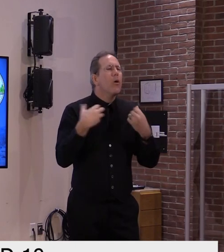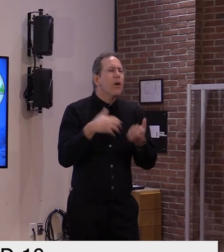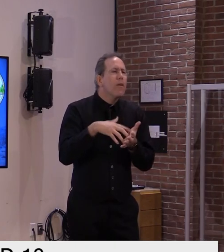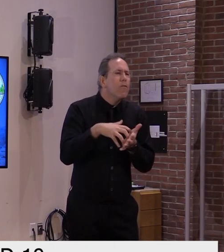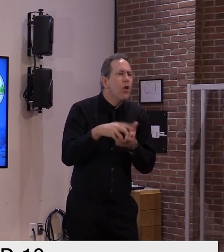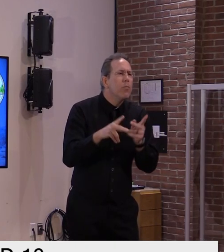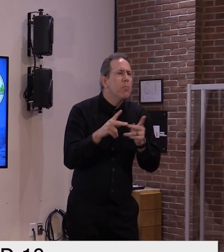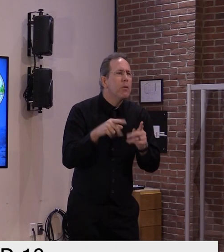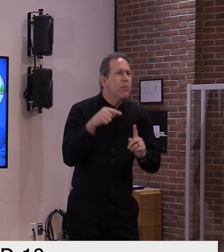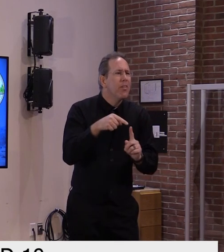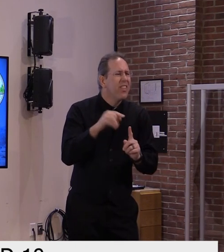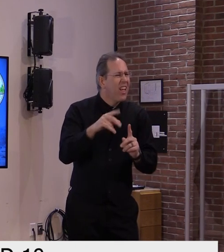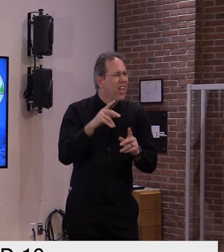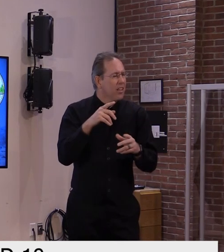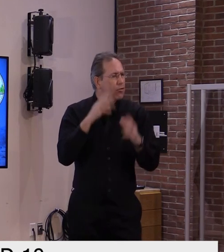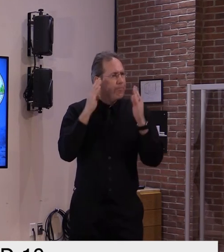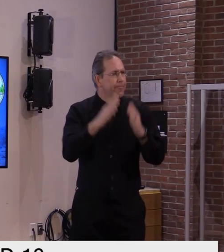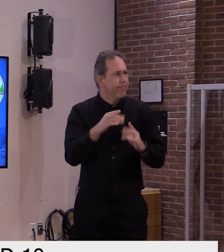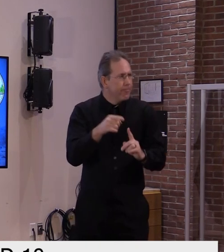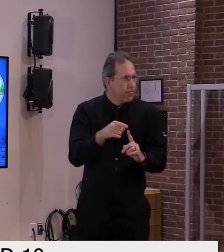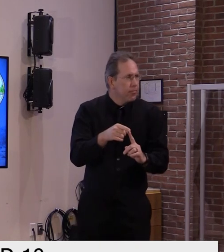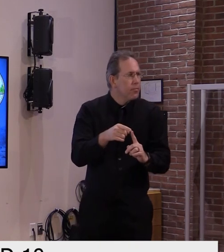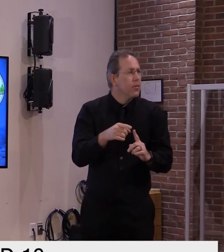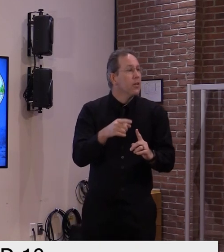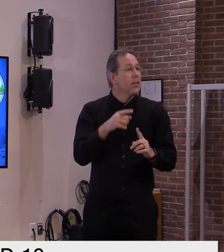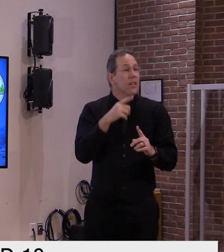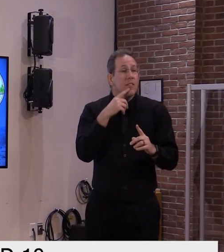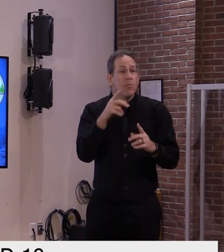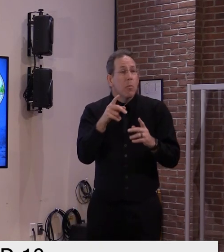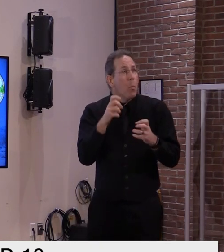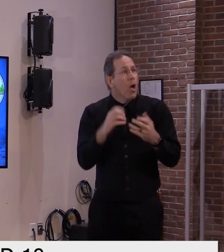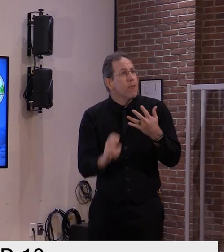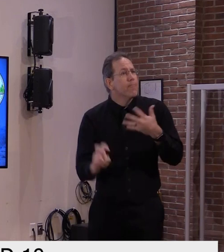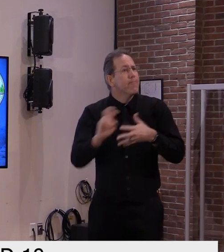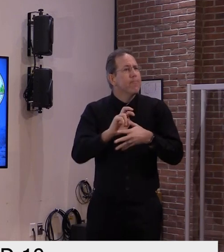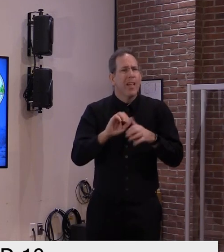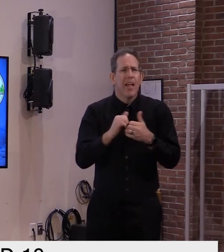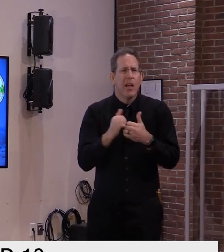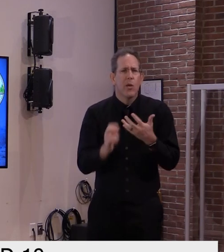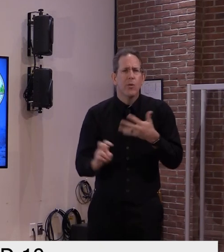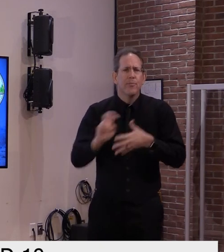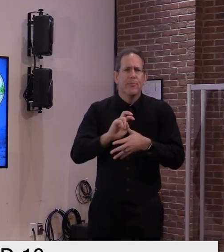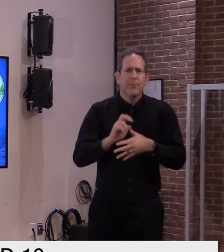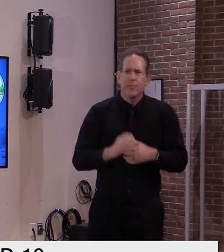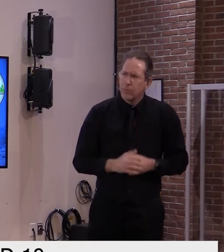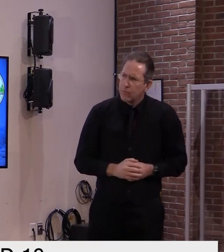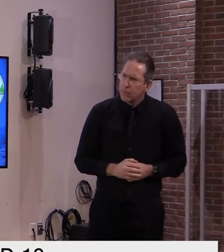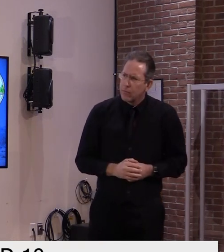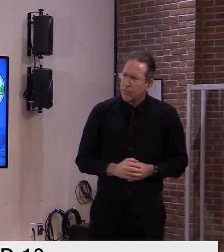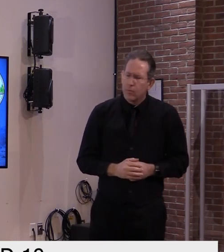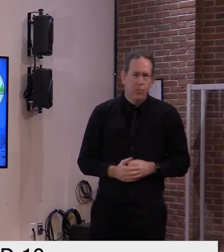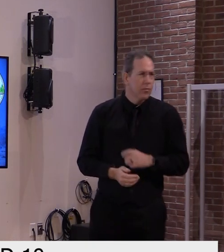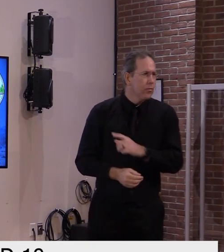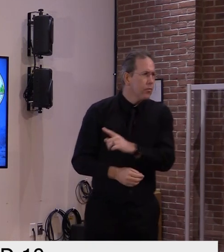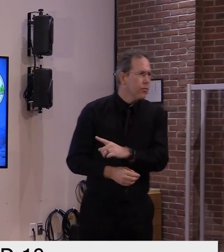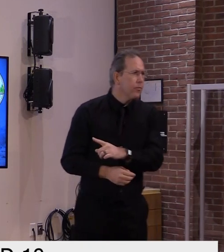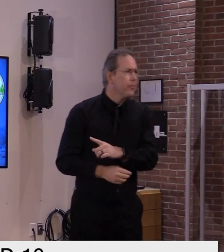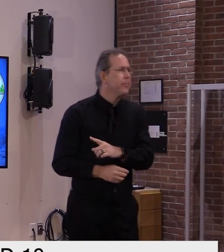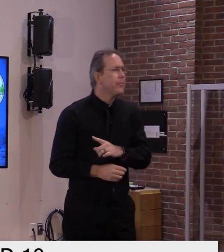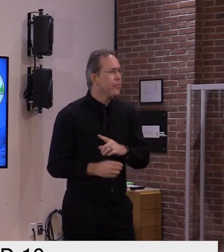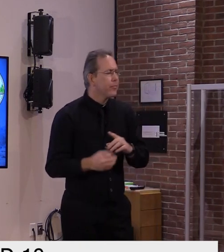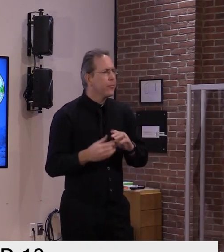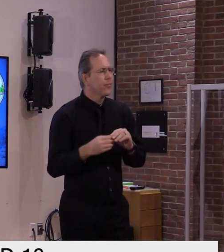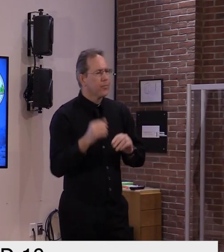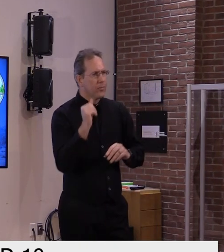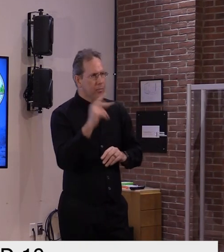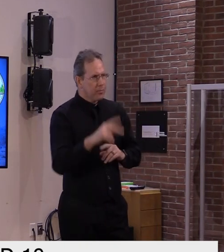who want to jump into that group? Well, the underlying conditions, we are going to be able to describe who would be in that